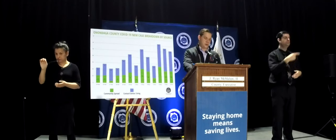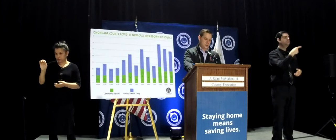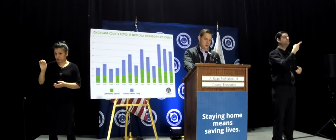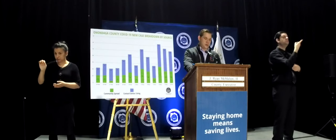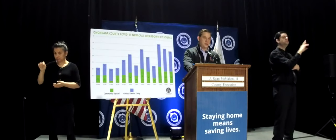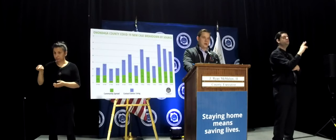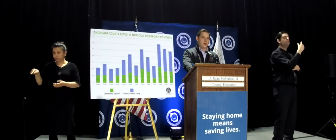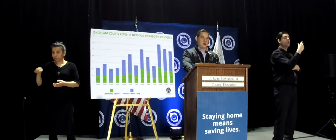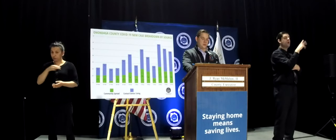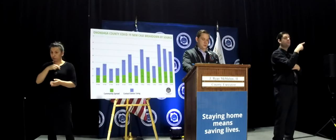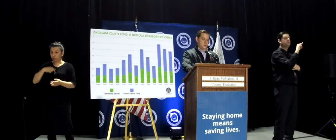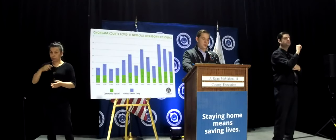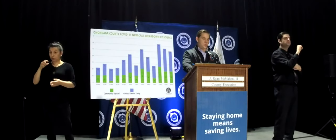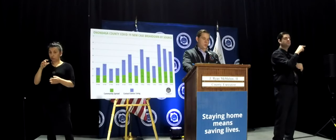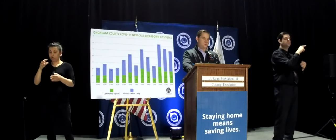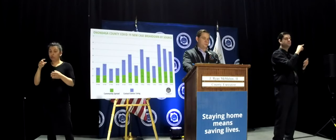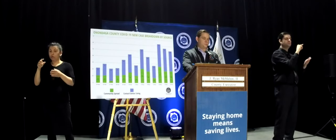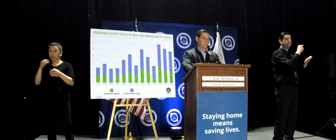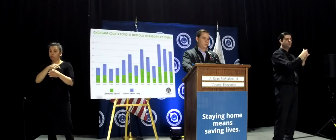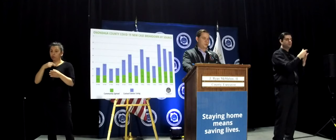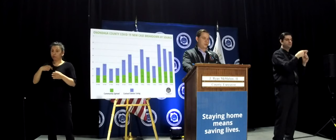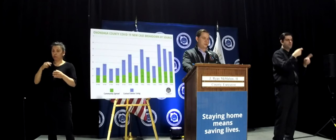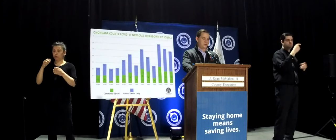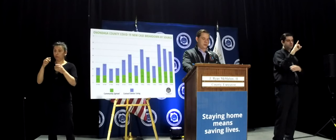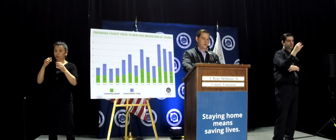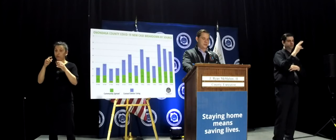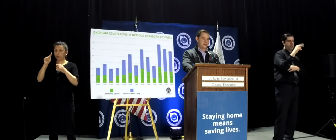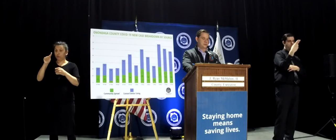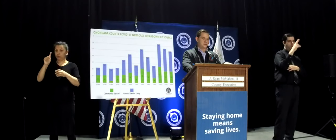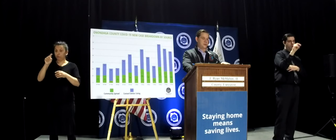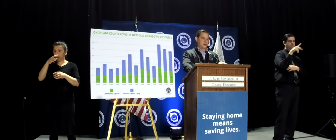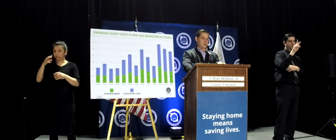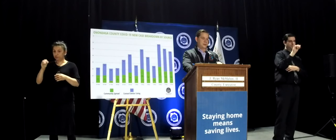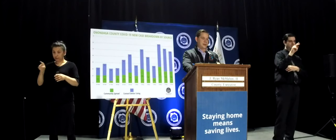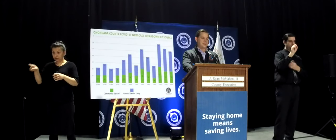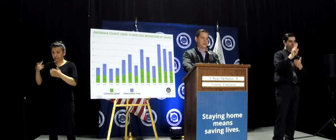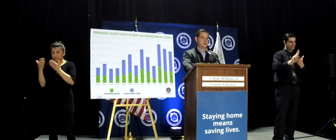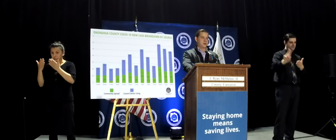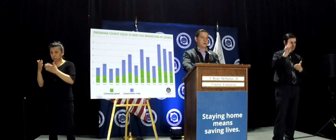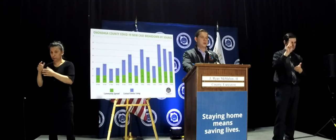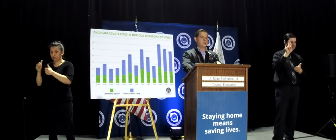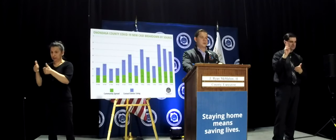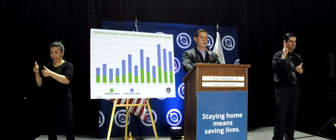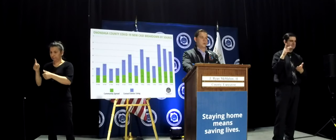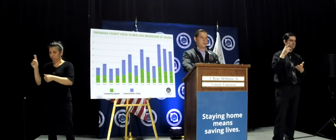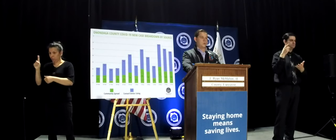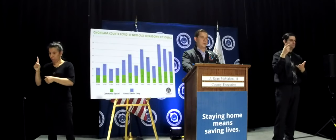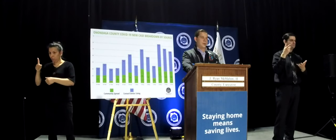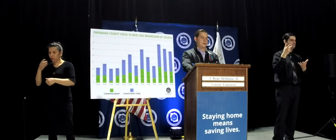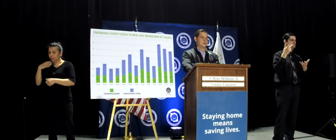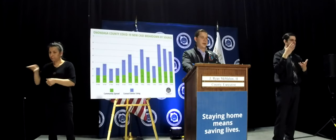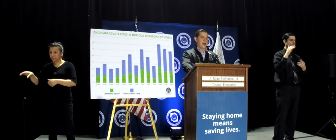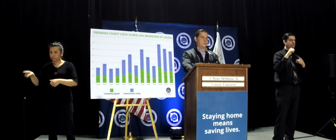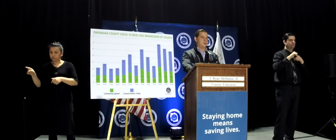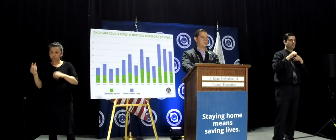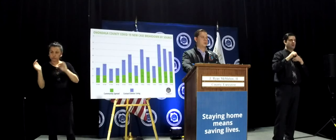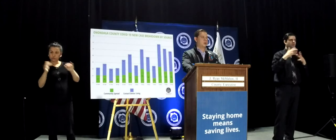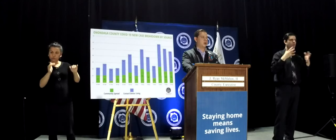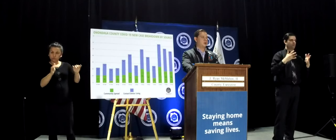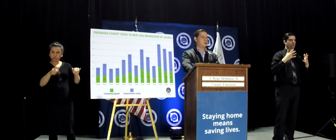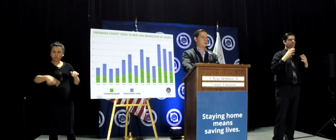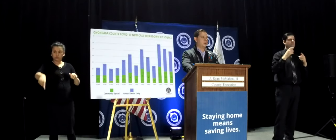University. So she has extensive contacts there. So that's going to